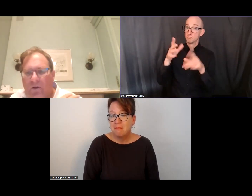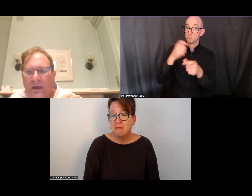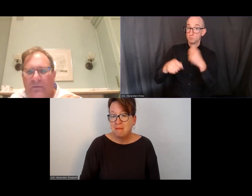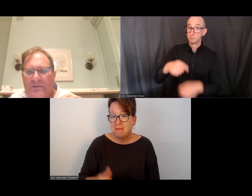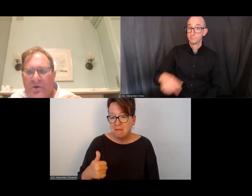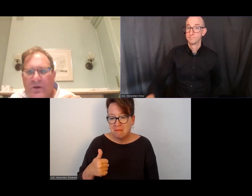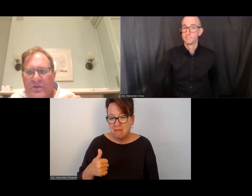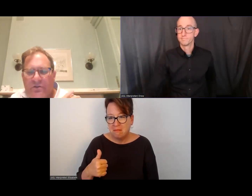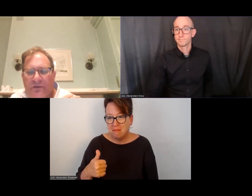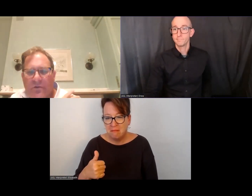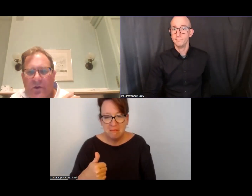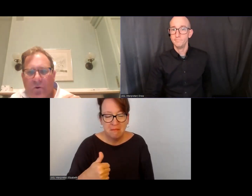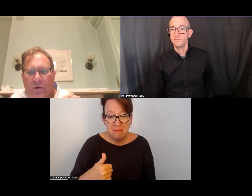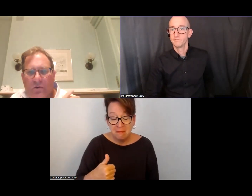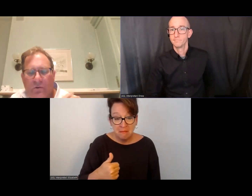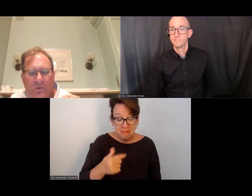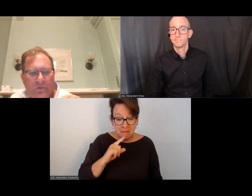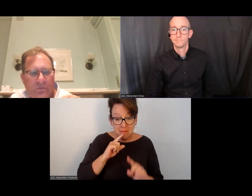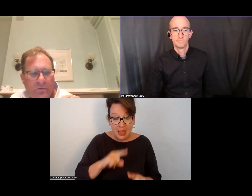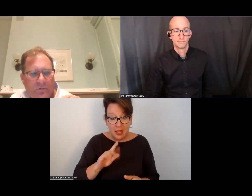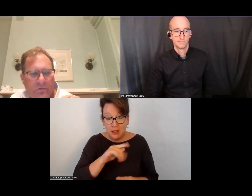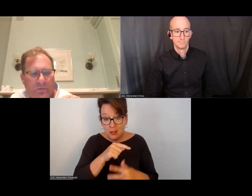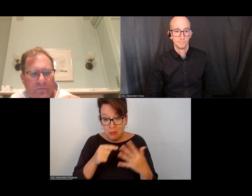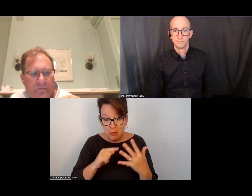Is that all the elements of your question, Sophia, or were there more?